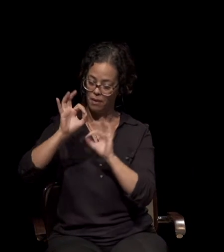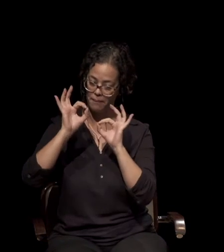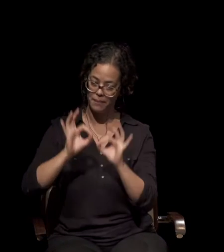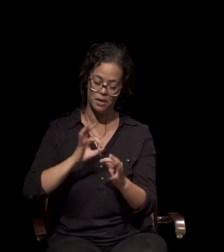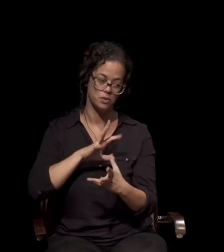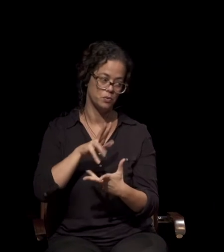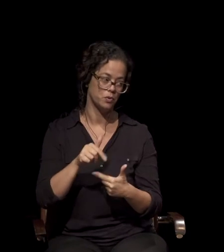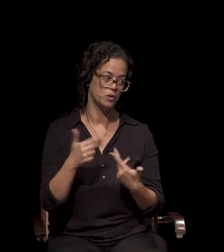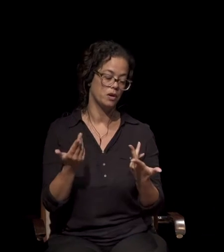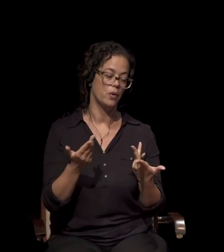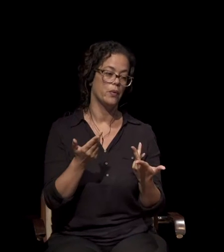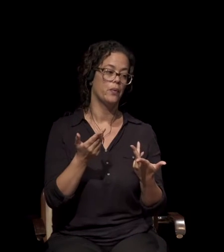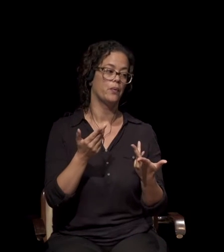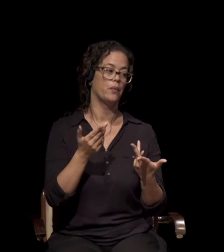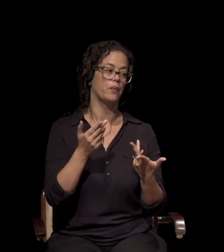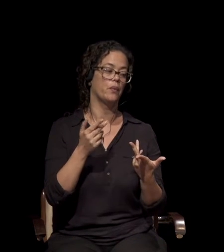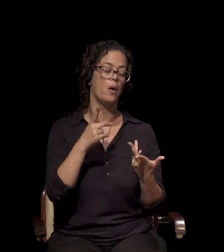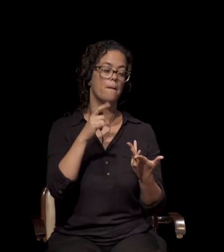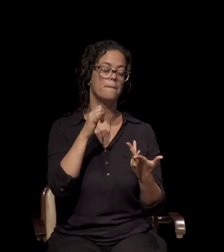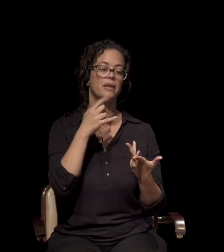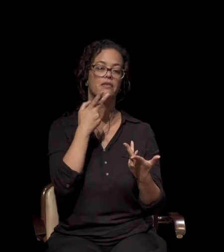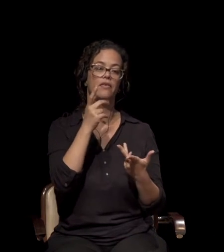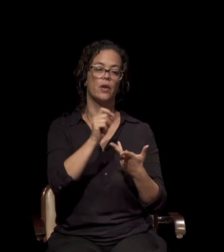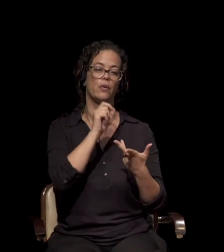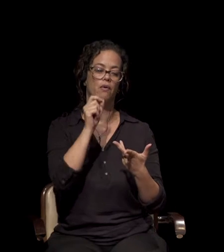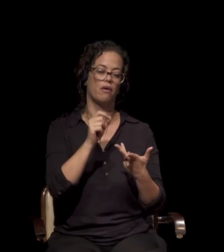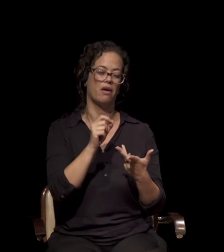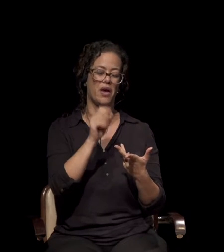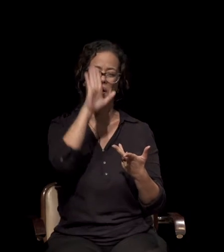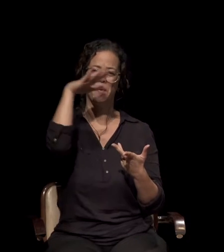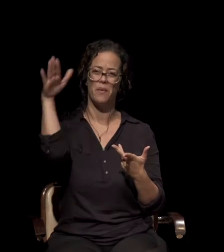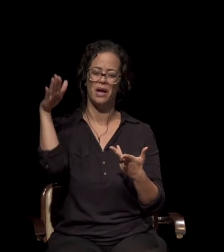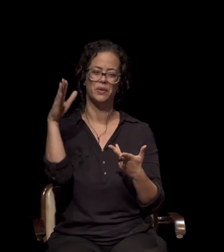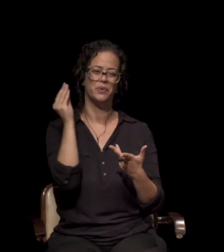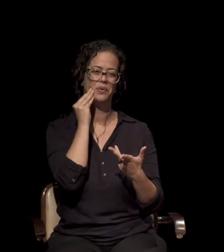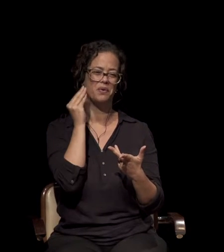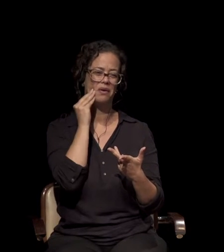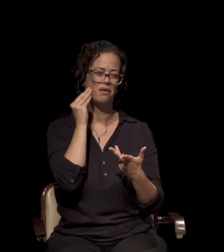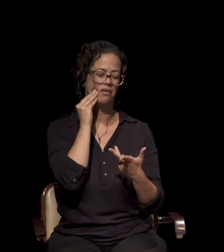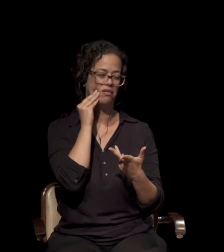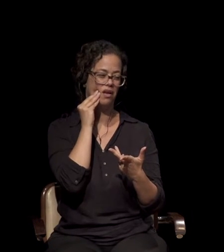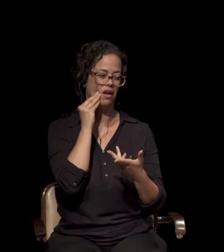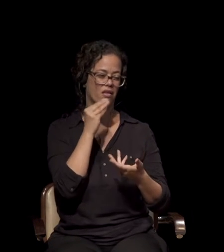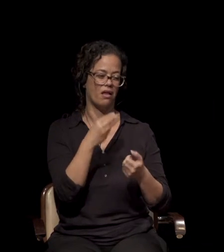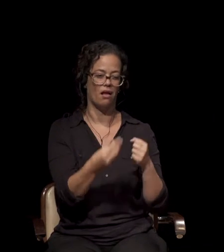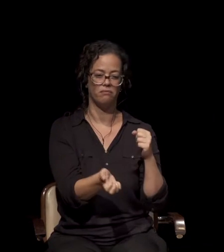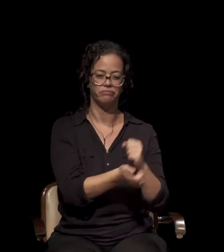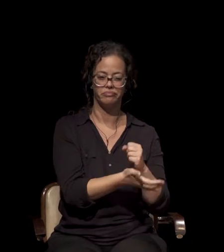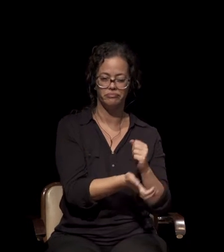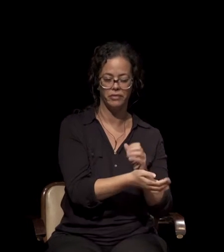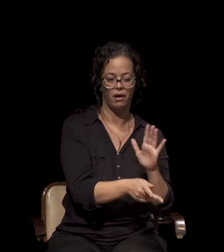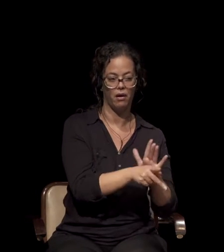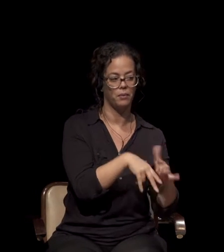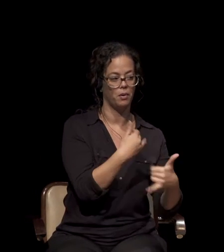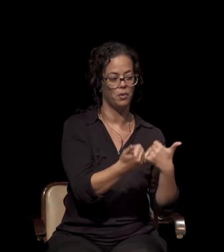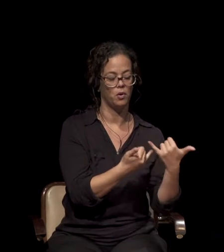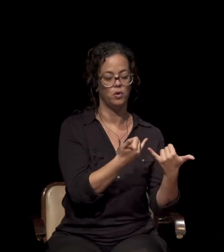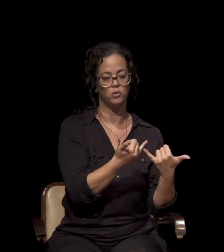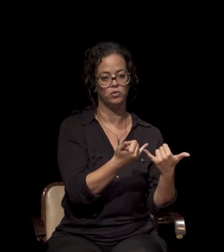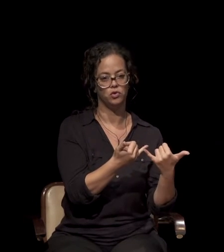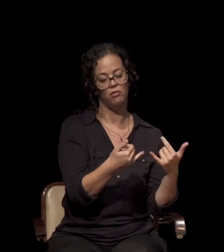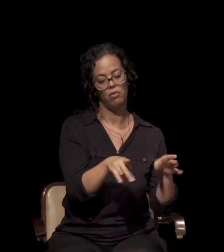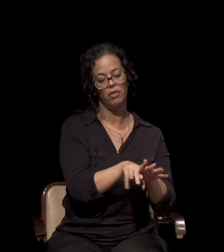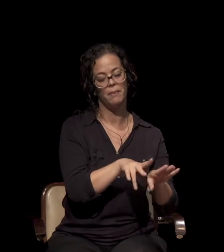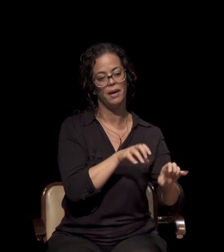their attempts to functionalize play in their gambits at education. And here it seems to me that museum mediators